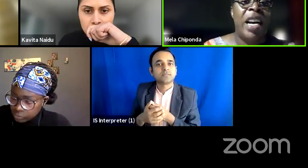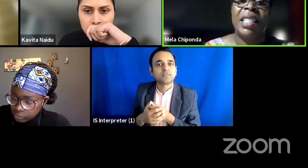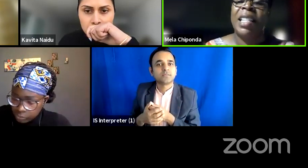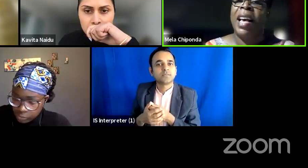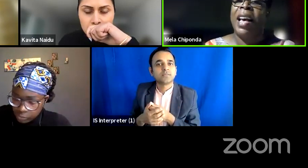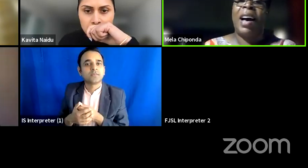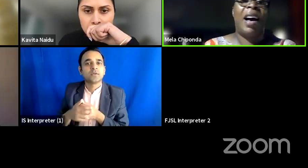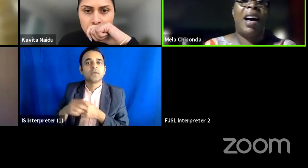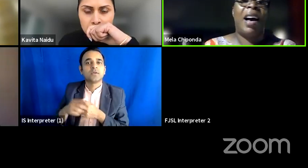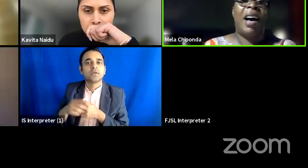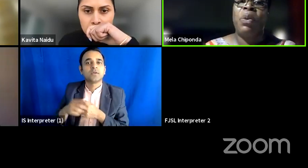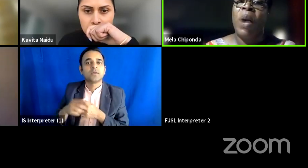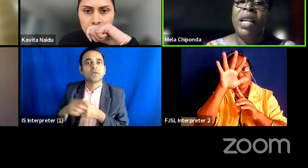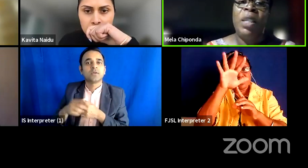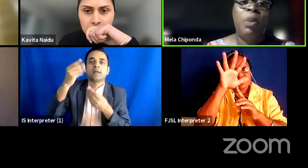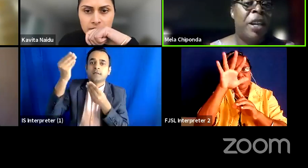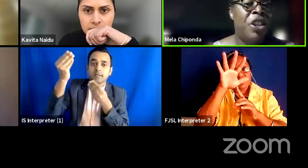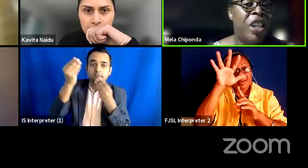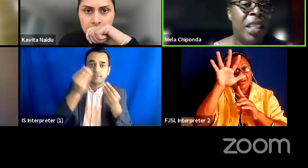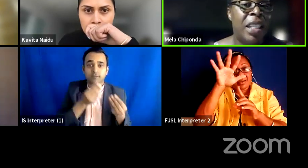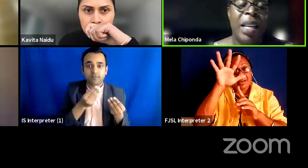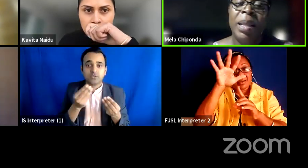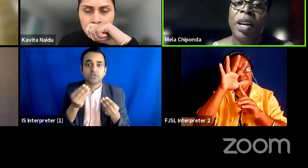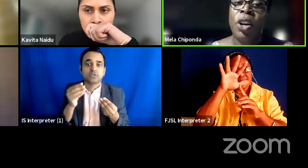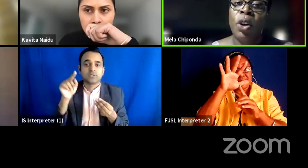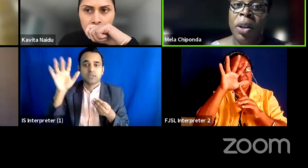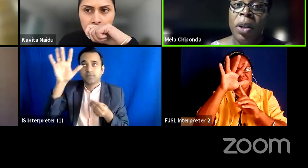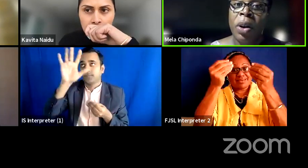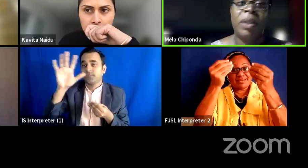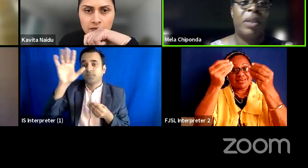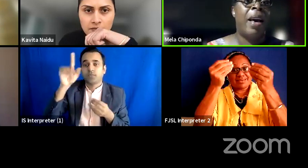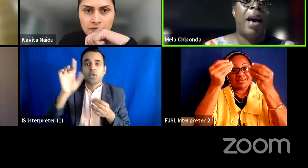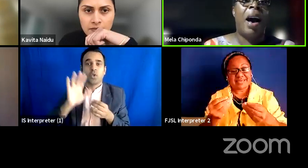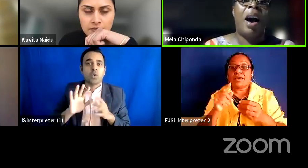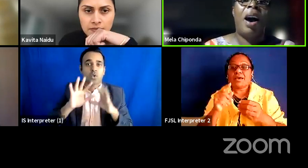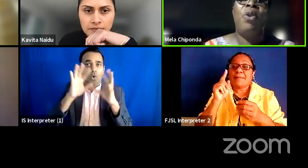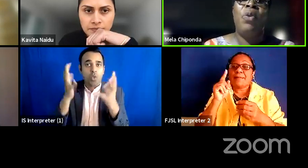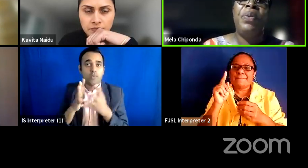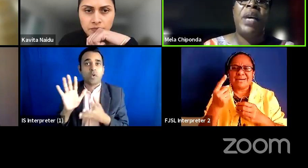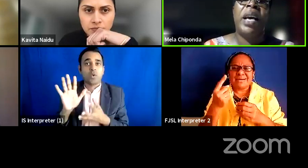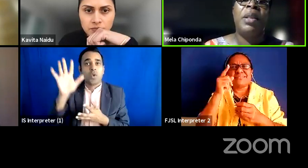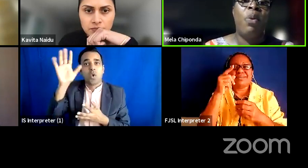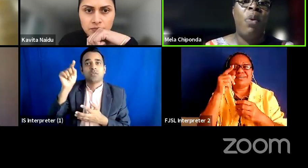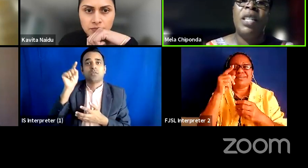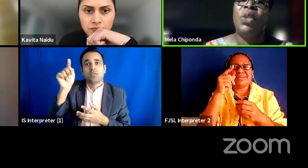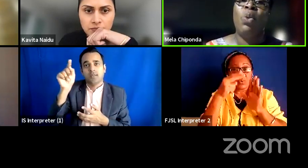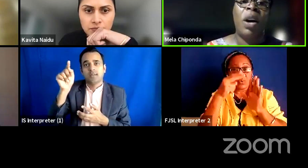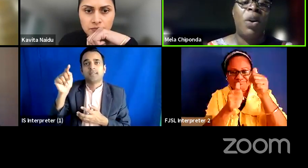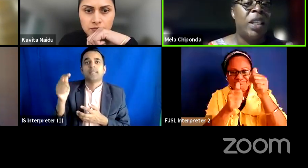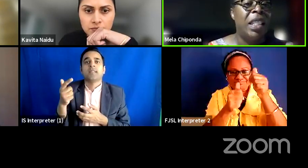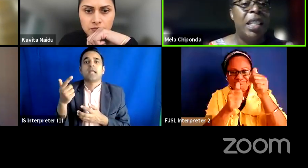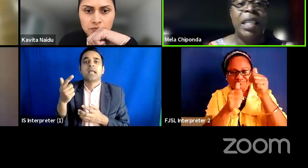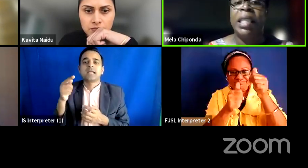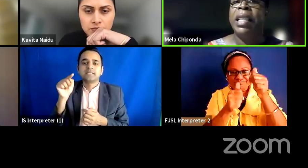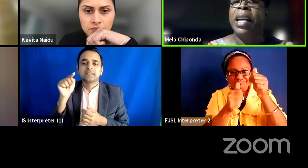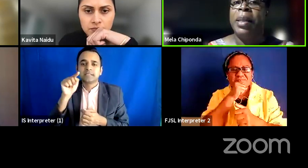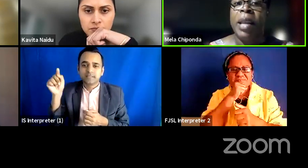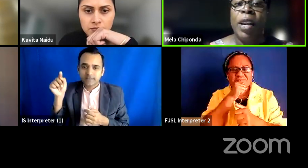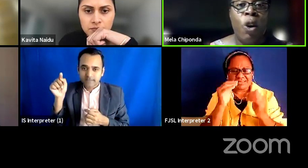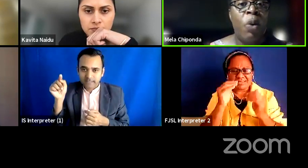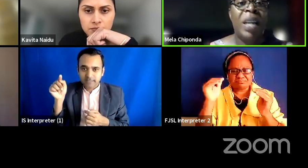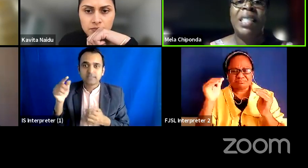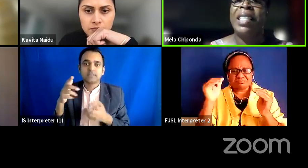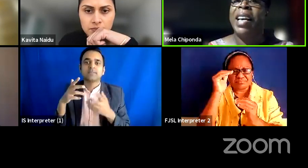the patriarchs, from the white patriarchs in the global north, how they are the ones who are